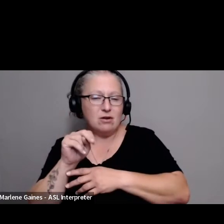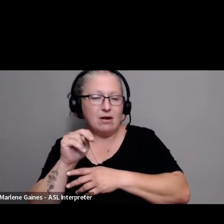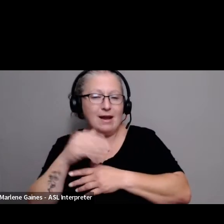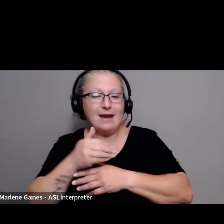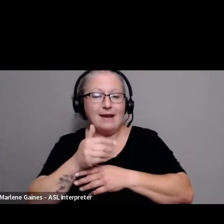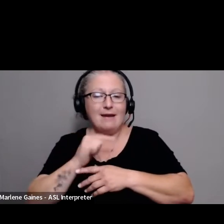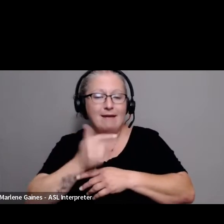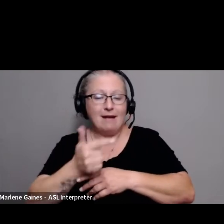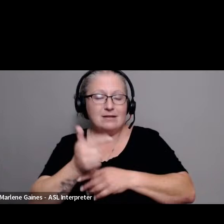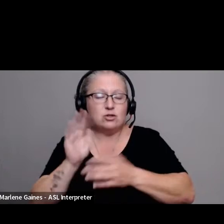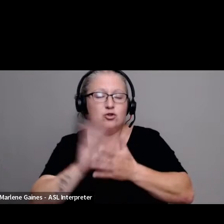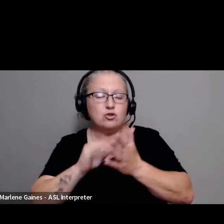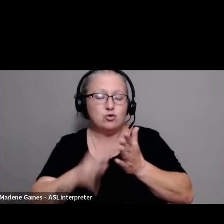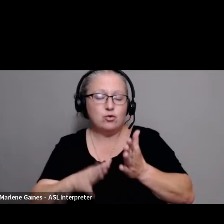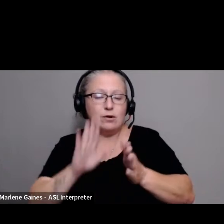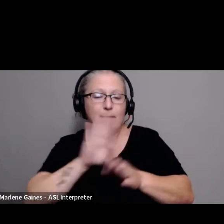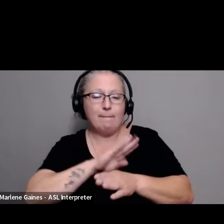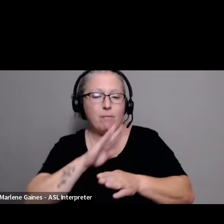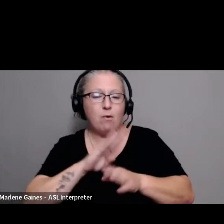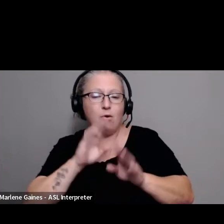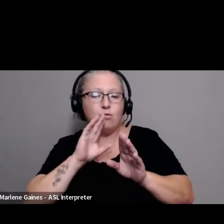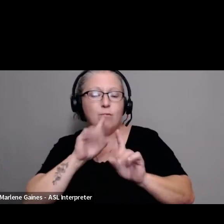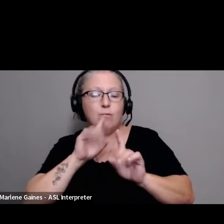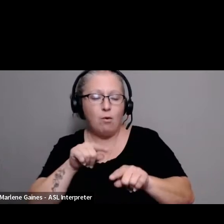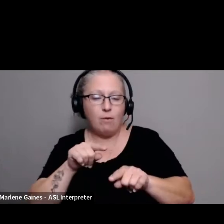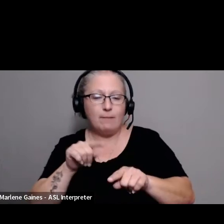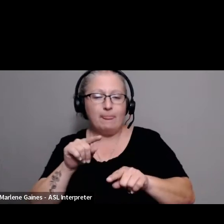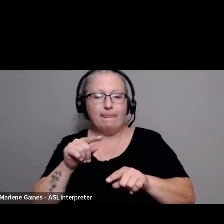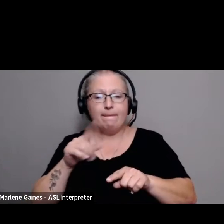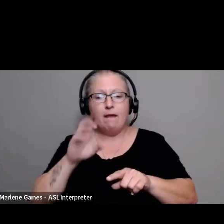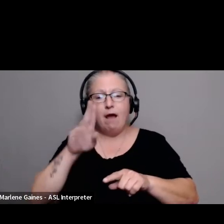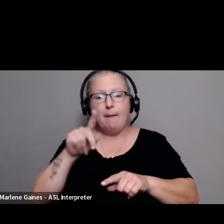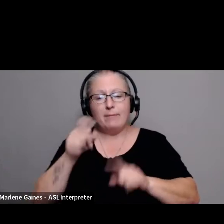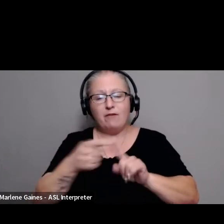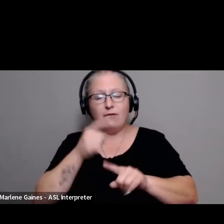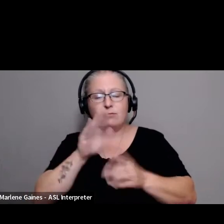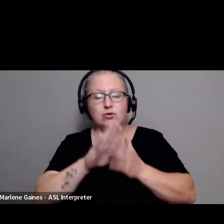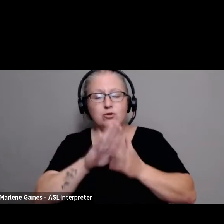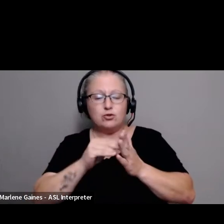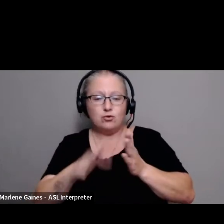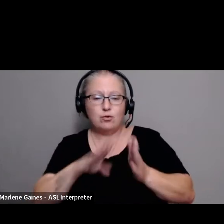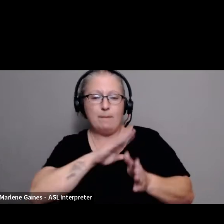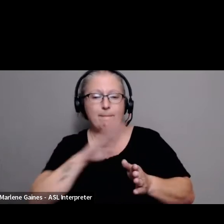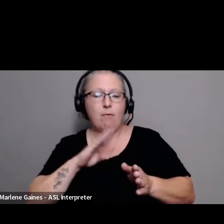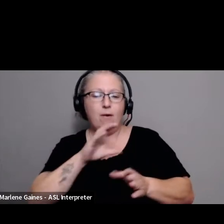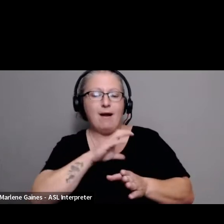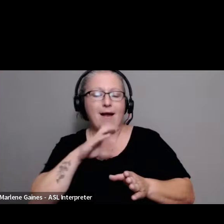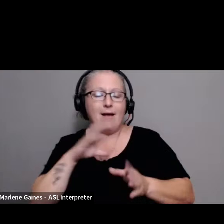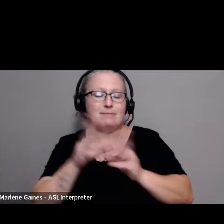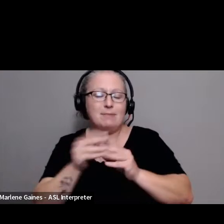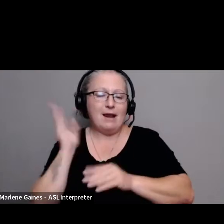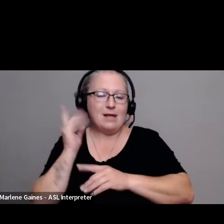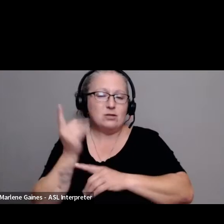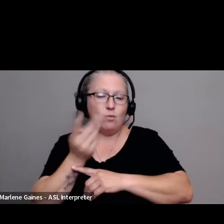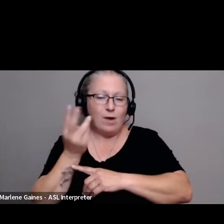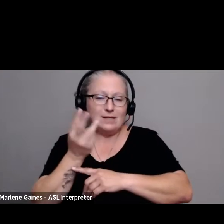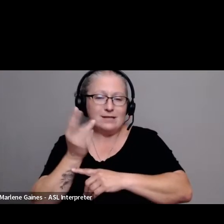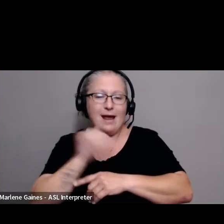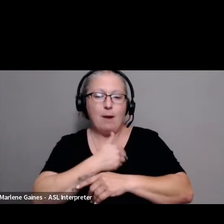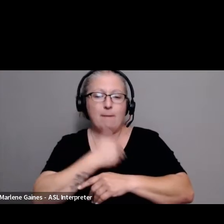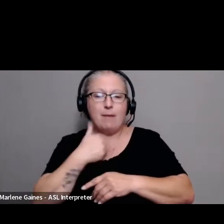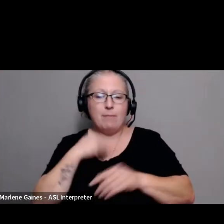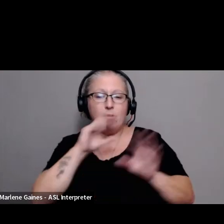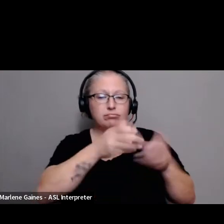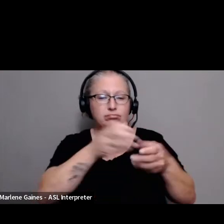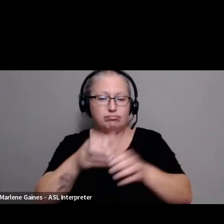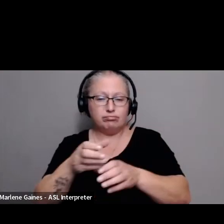Board Council report. Firstly, I'd like to share a few updates from the Student Board Council meeting last Wednesday. During the meeting, our members broke into small groups